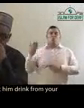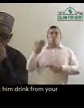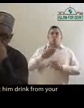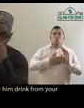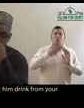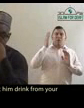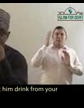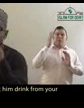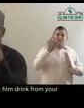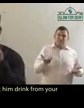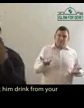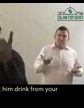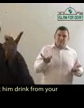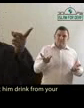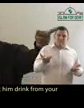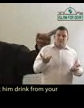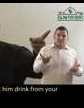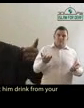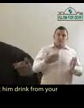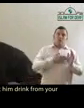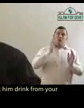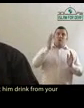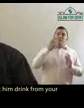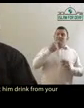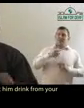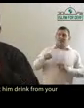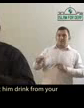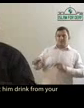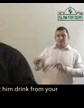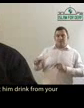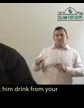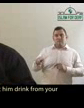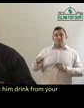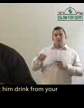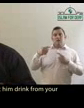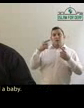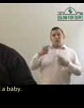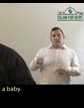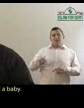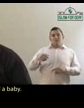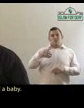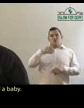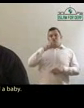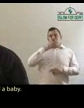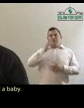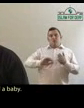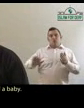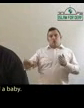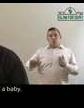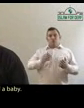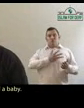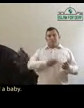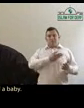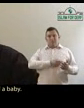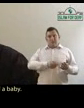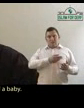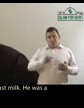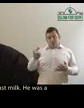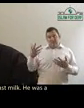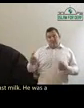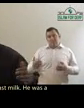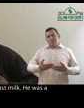Prophet. The Prophet told the lady, let him drink from your breast milk. Because she